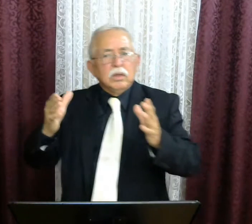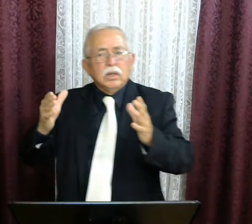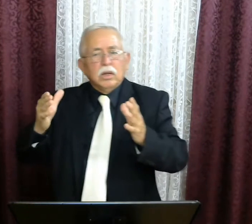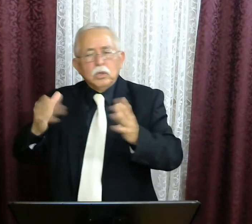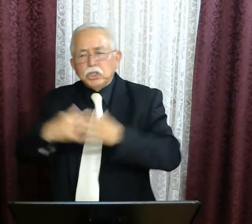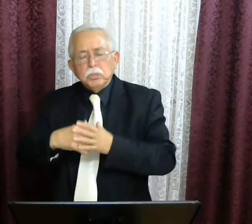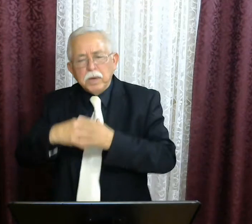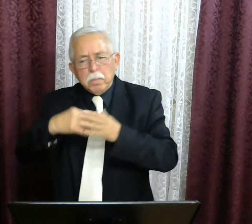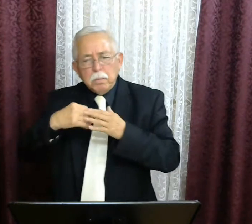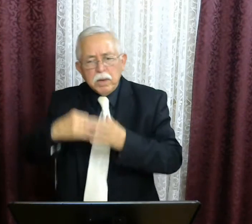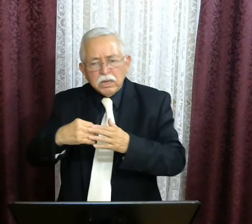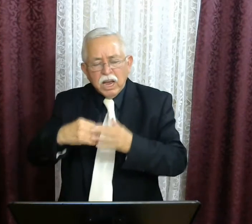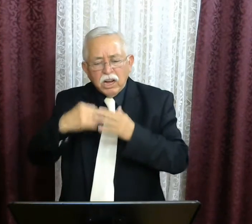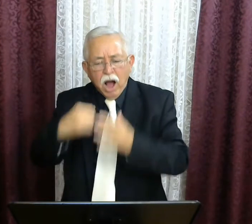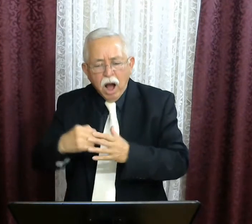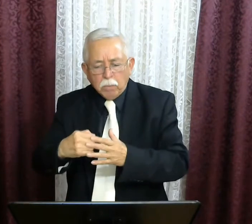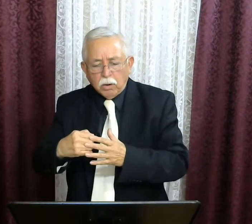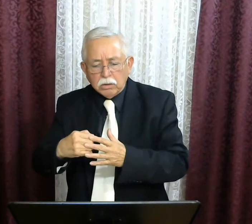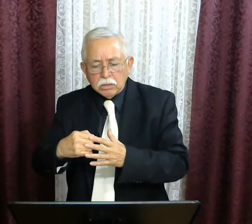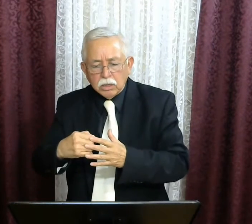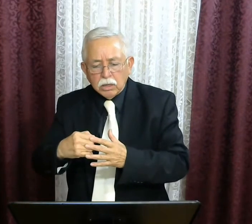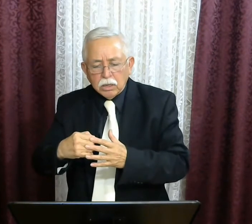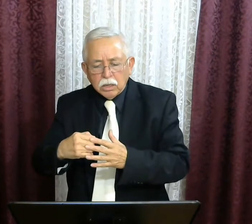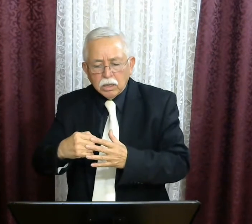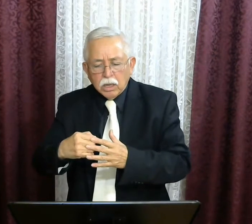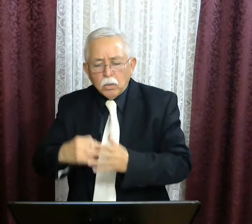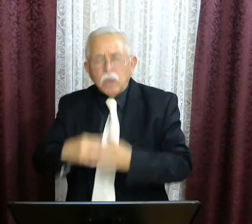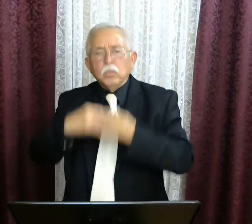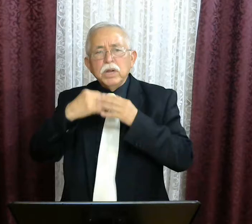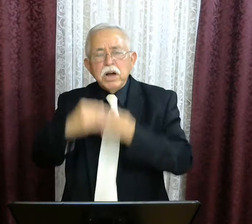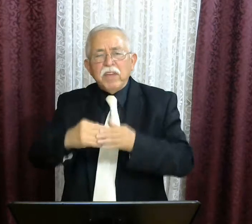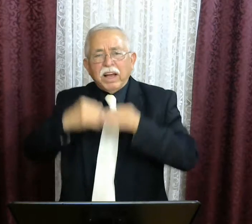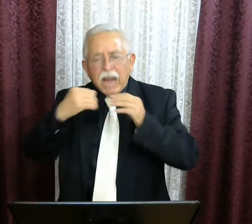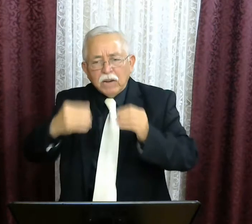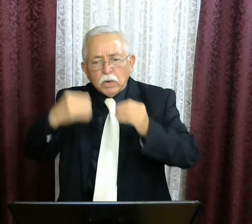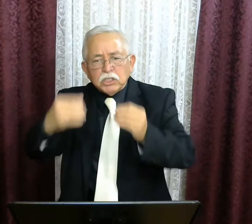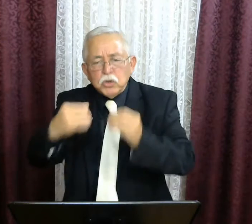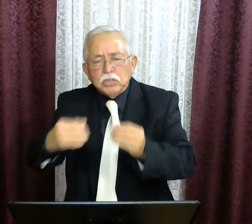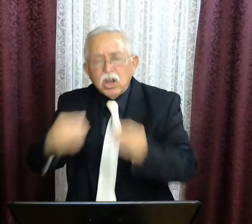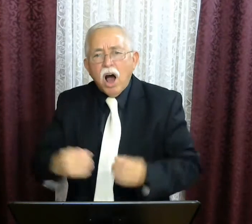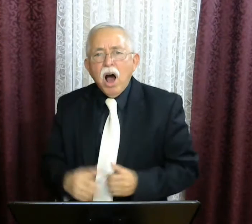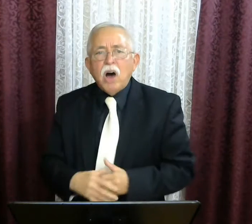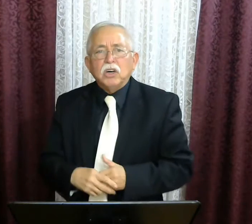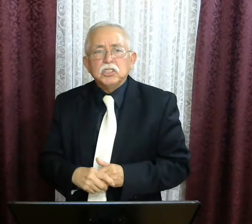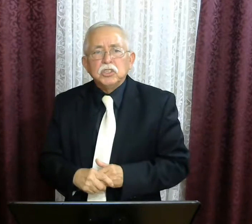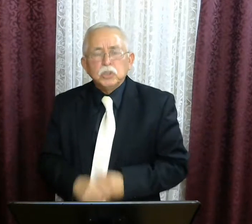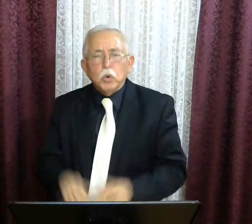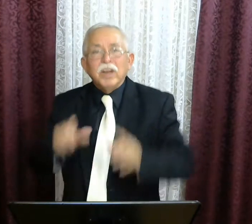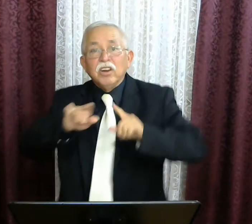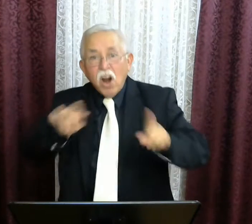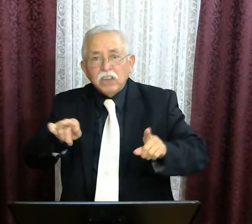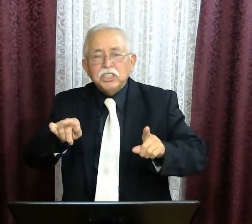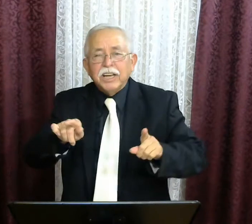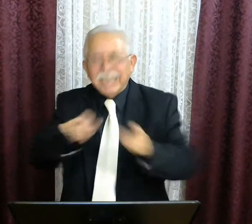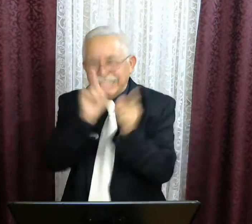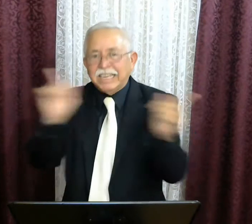We should be meek and humble when we know that God wants to use us to enlarge his kingdom.